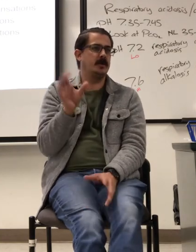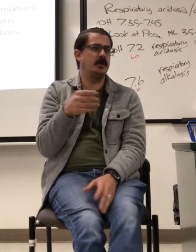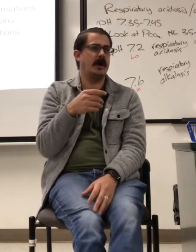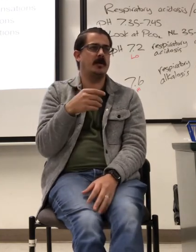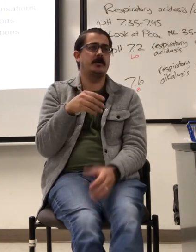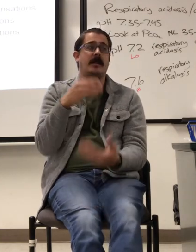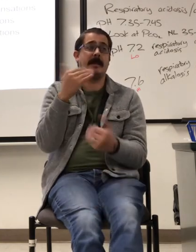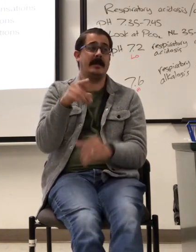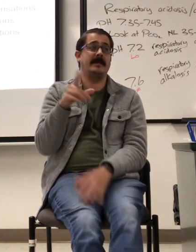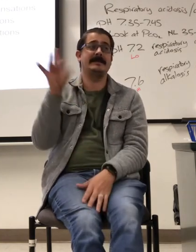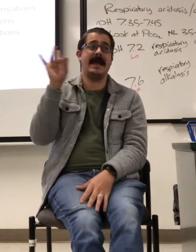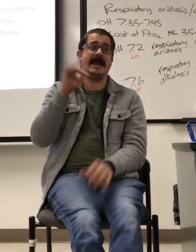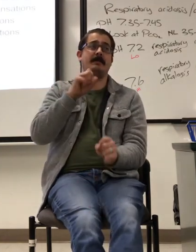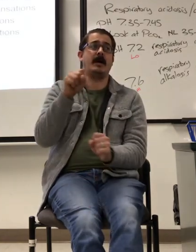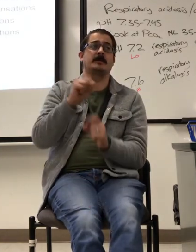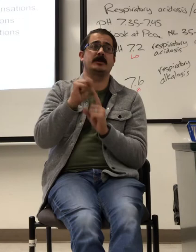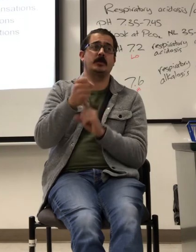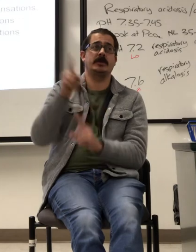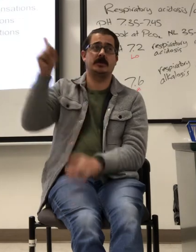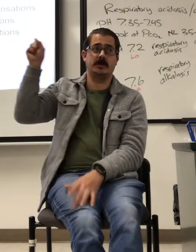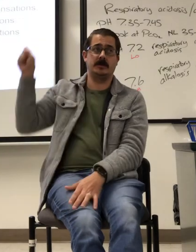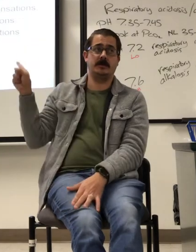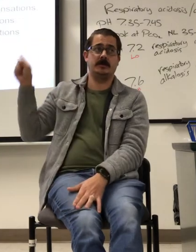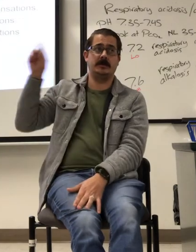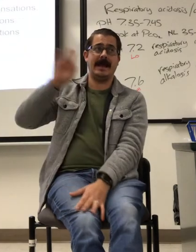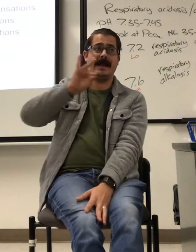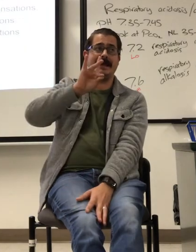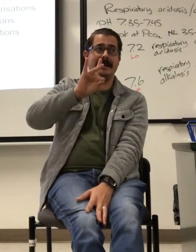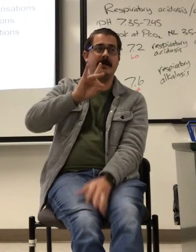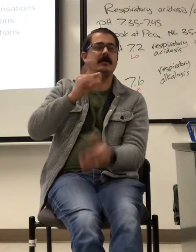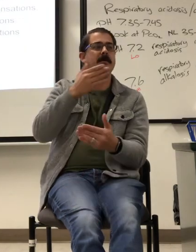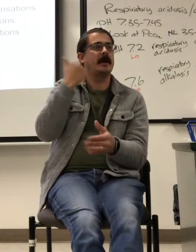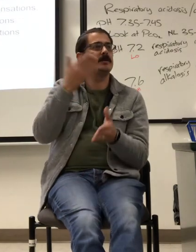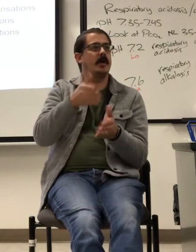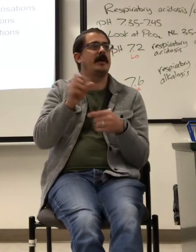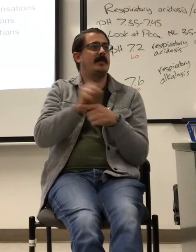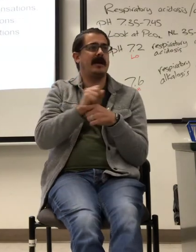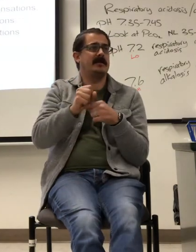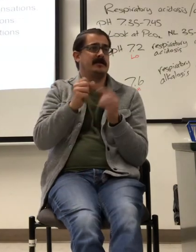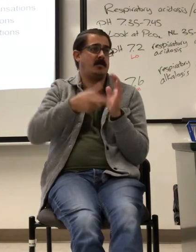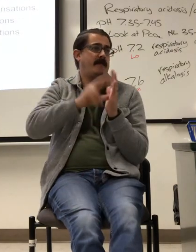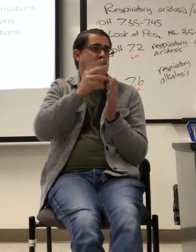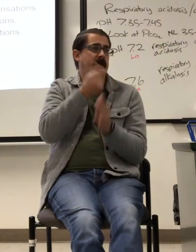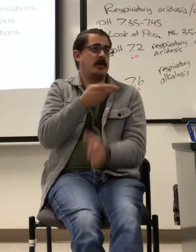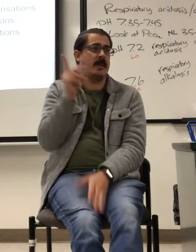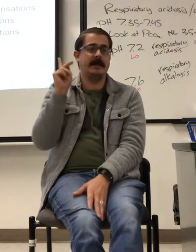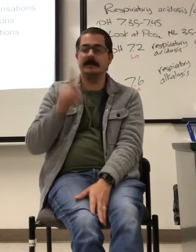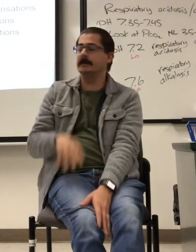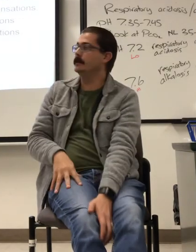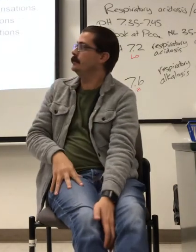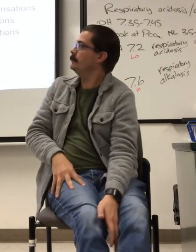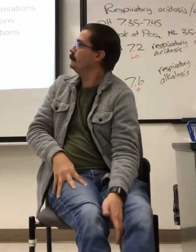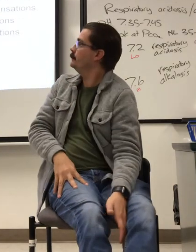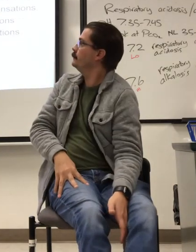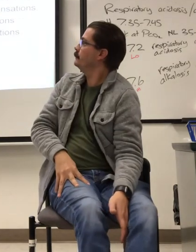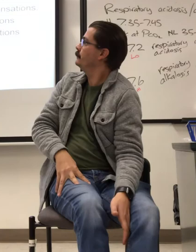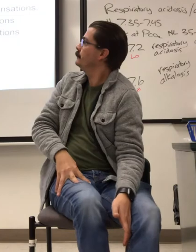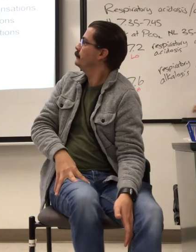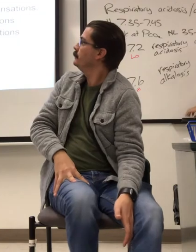possible scenarios. Okay. And so the best way to practice is to go through a few of them.